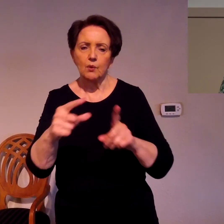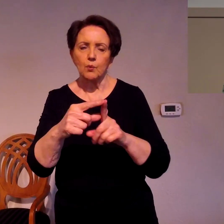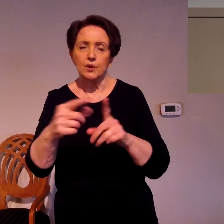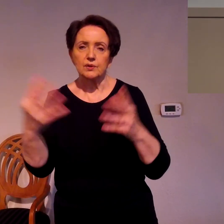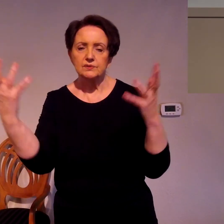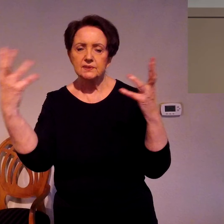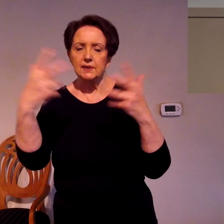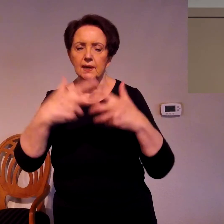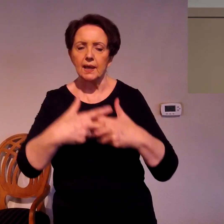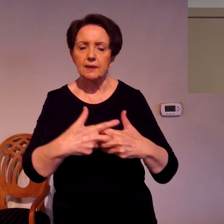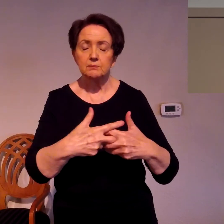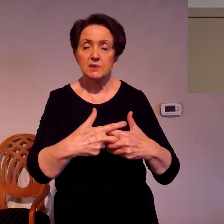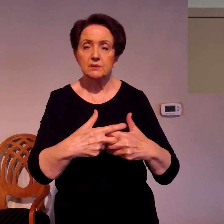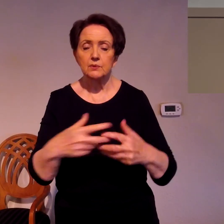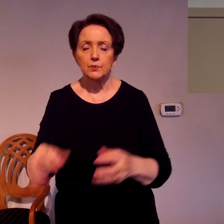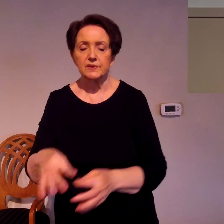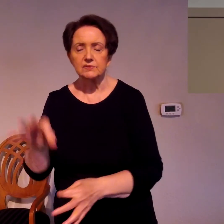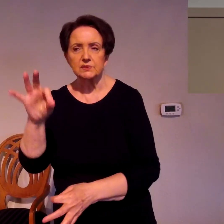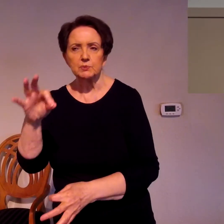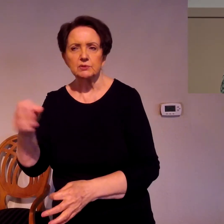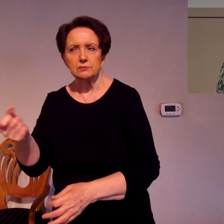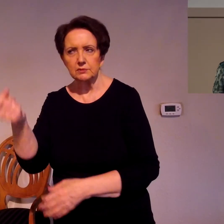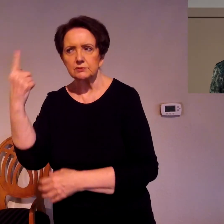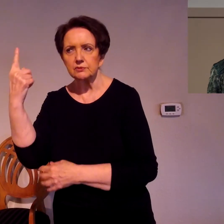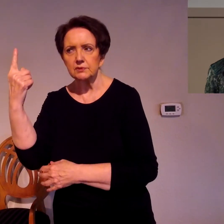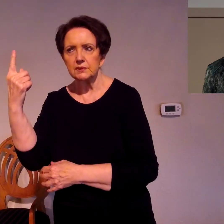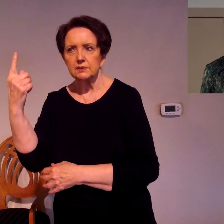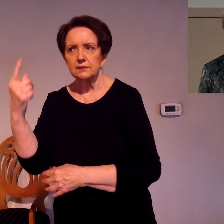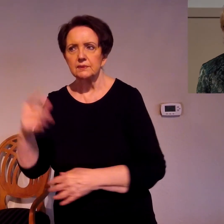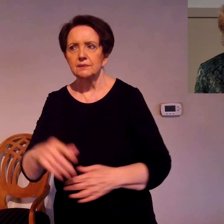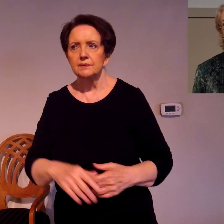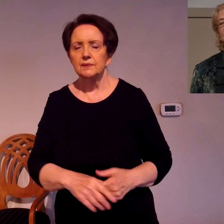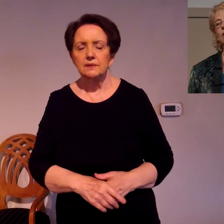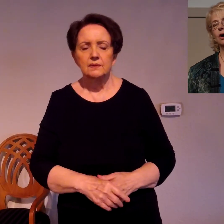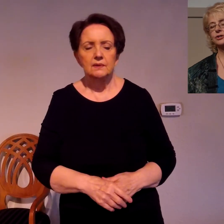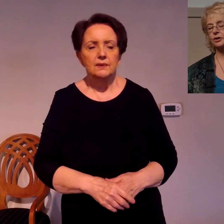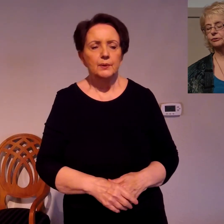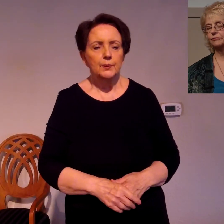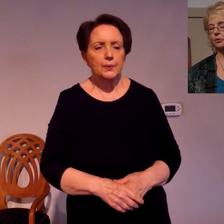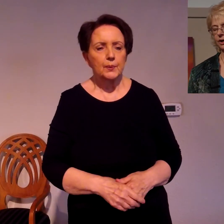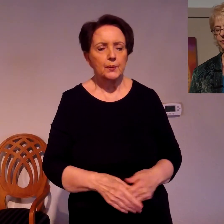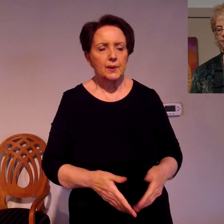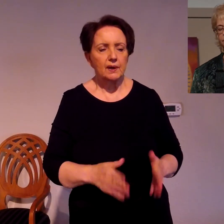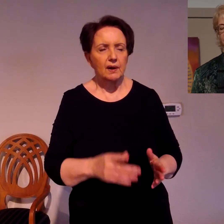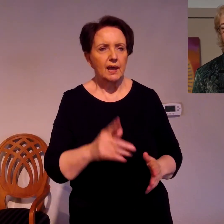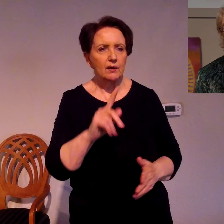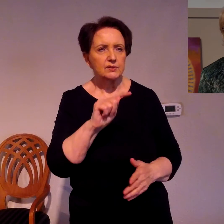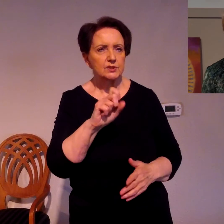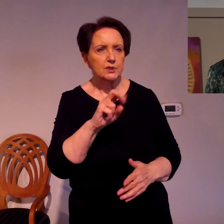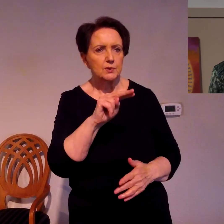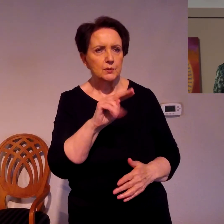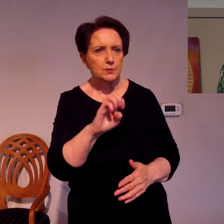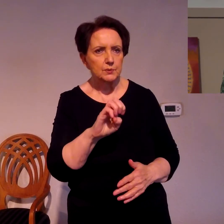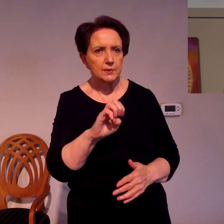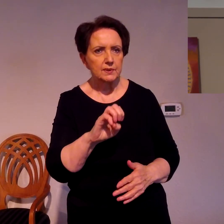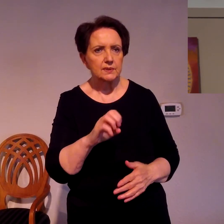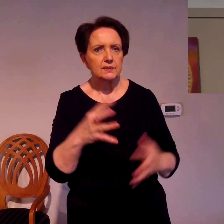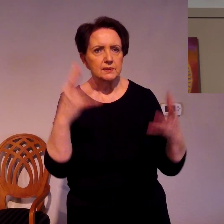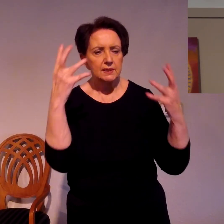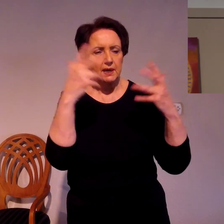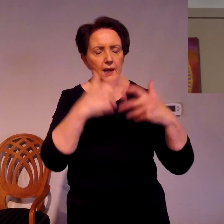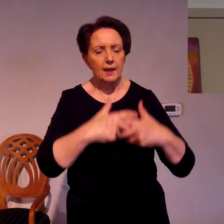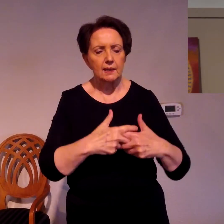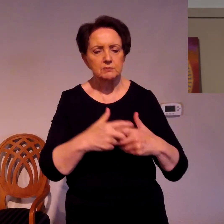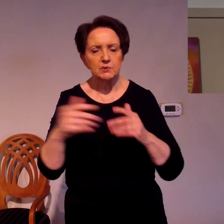with our spiritual understanding. We allow our tone of voice to be in alignment with